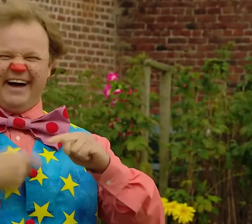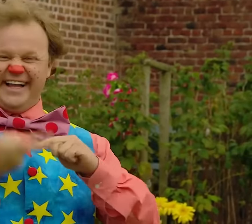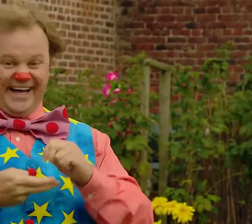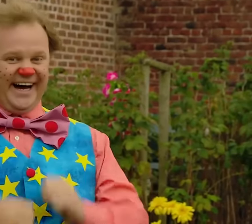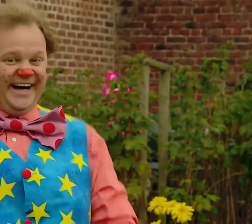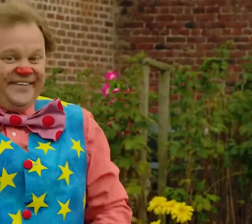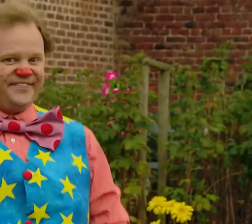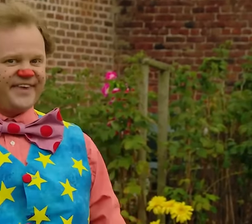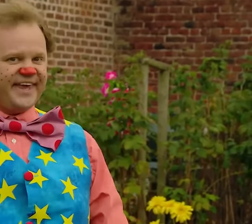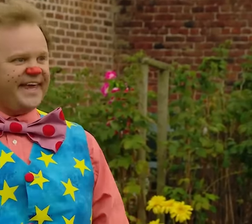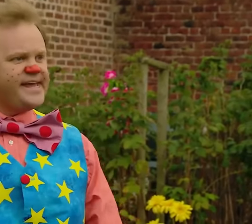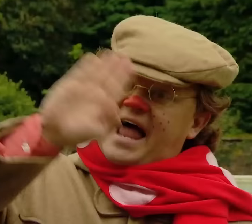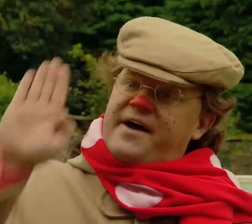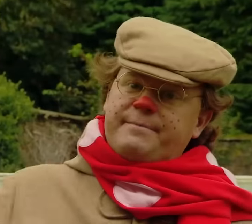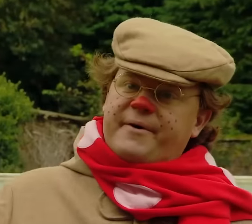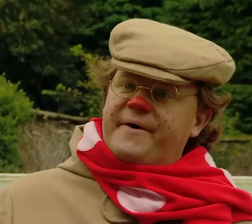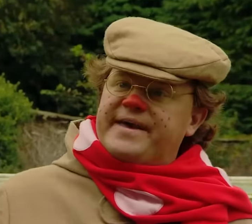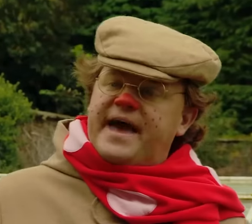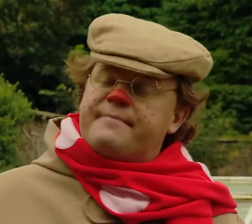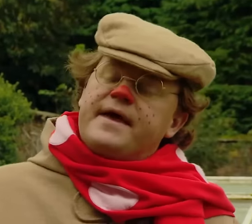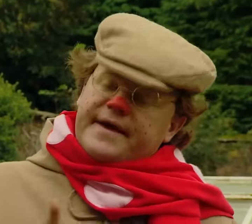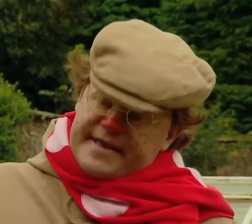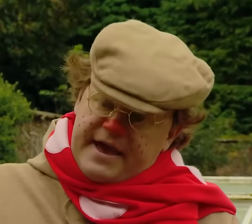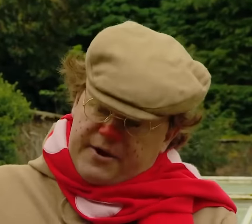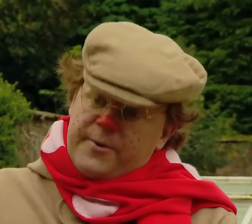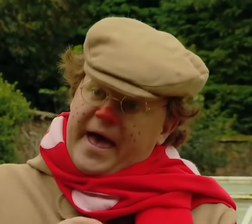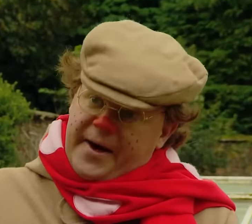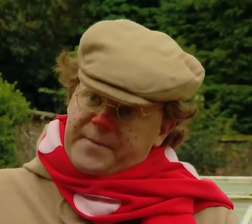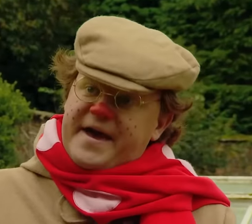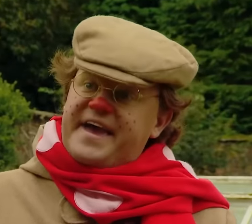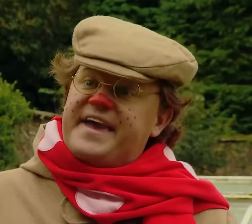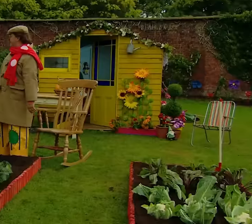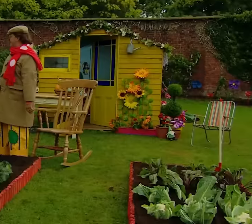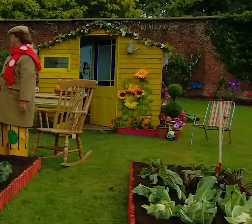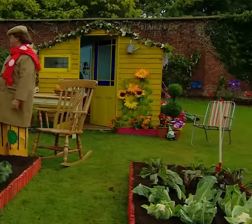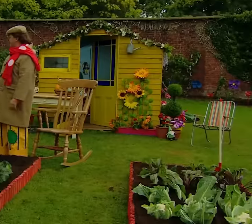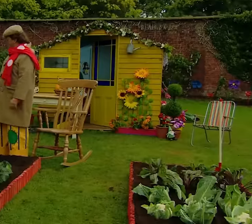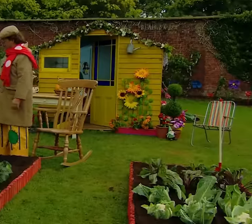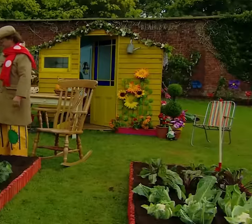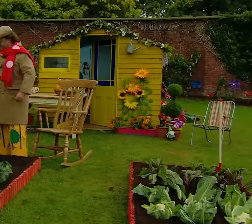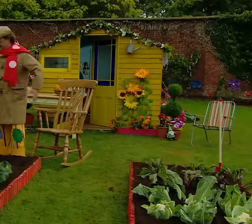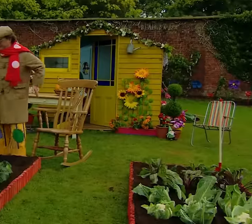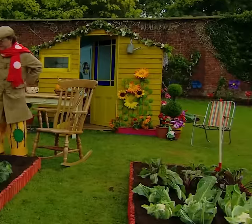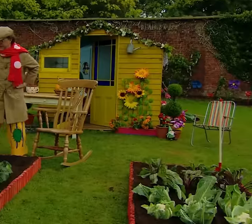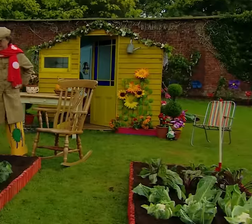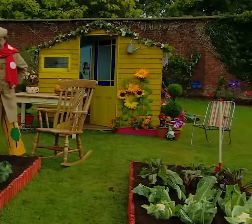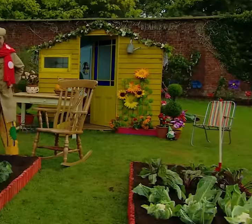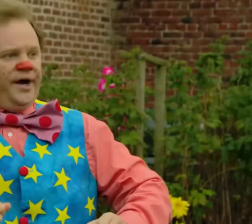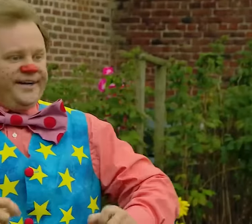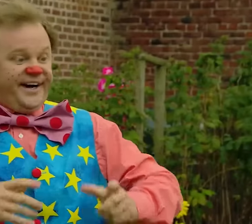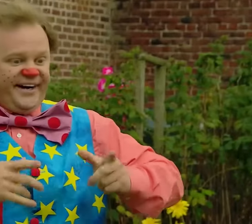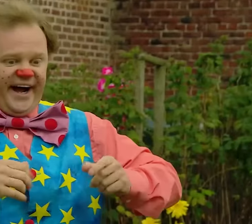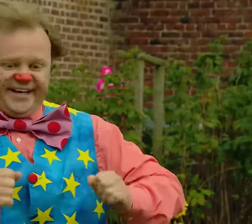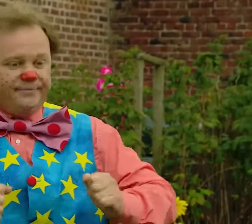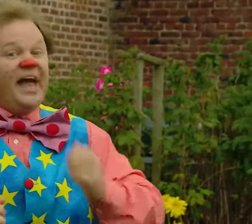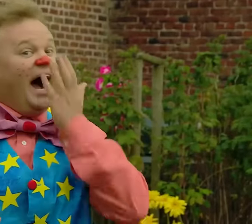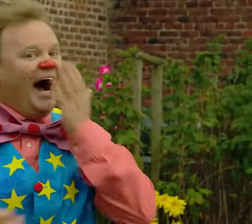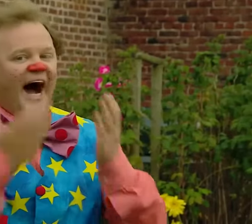Tumble! Hello, the boy! Yeah, can you help me? Right, listen, hold on tight. That's it, we're going to pull these carrots up. Right, go on